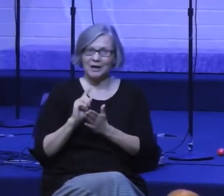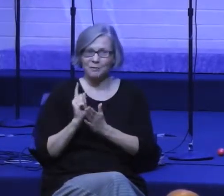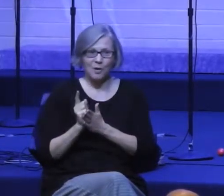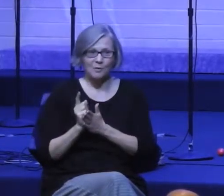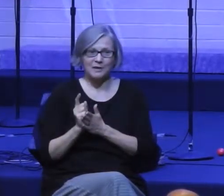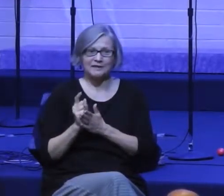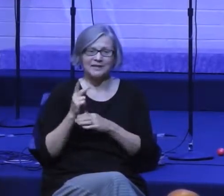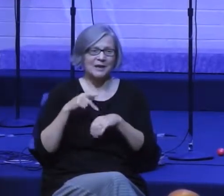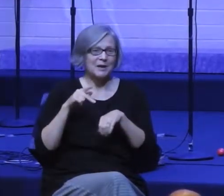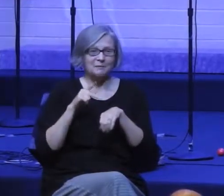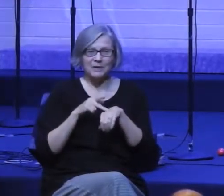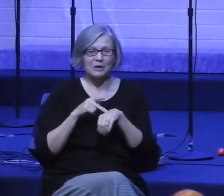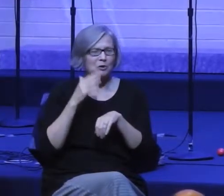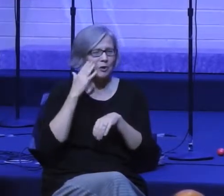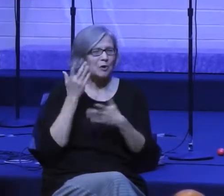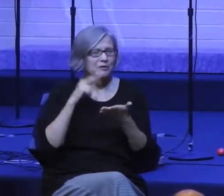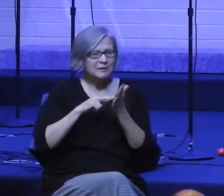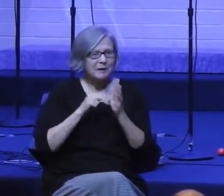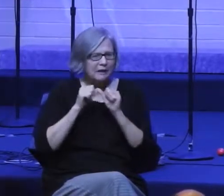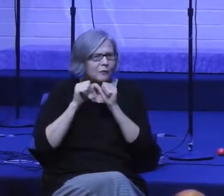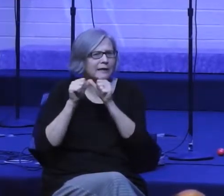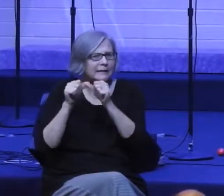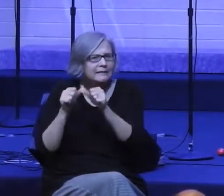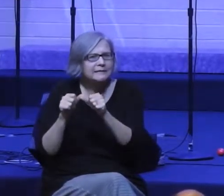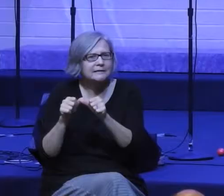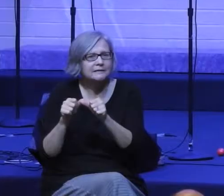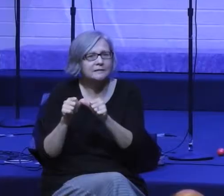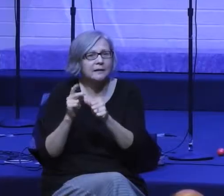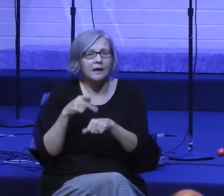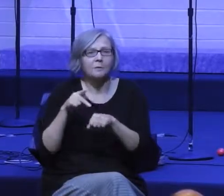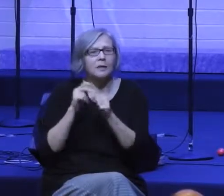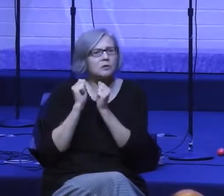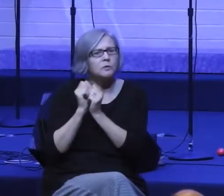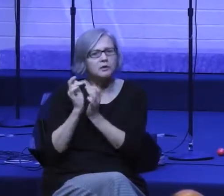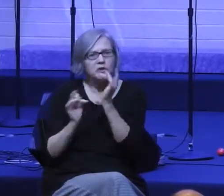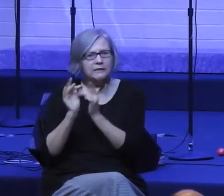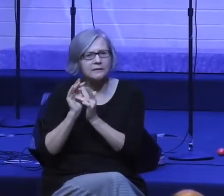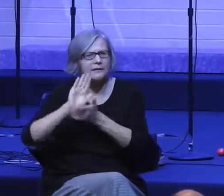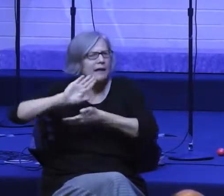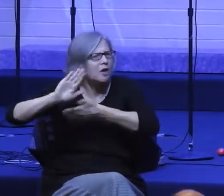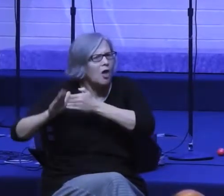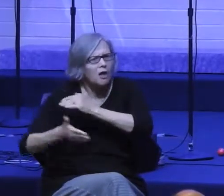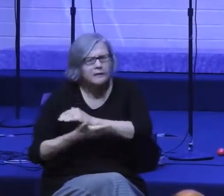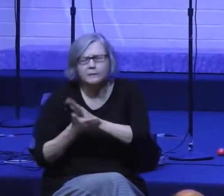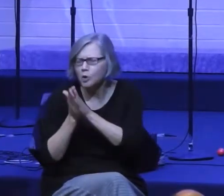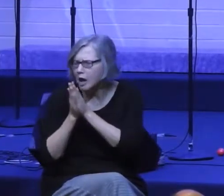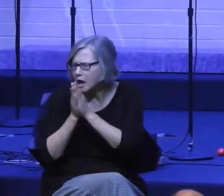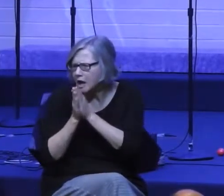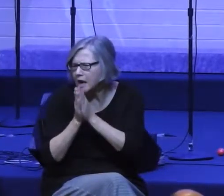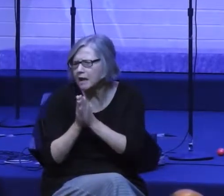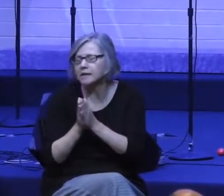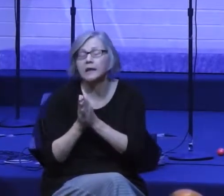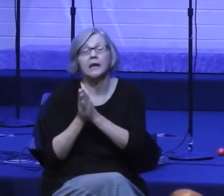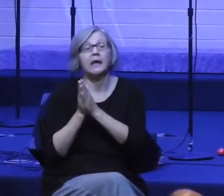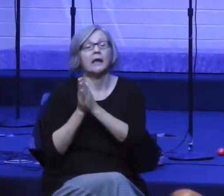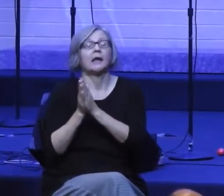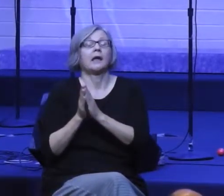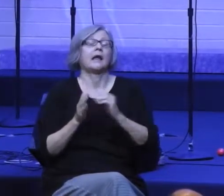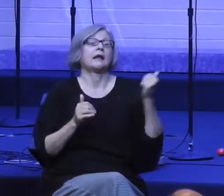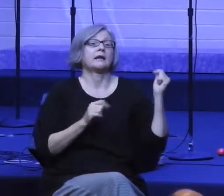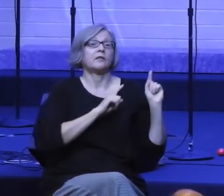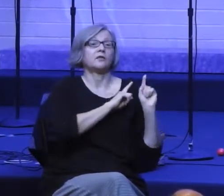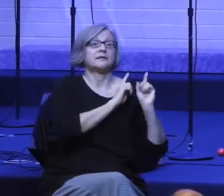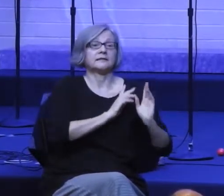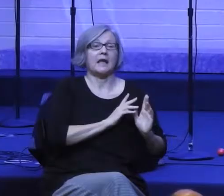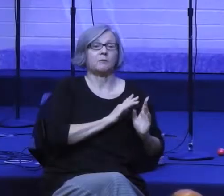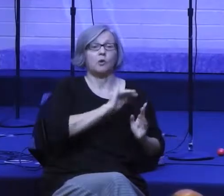Again, we come to that same story in the garden in Mark 14. And our man